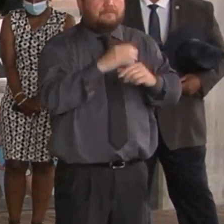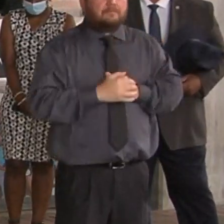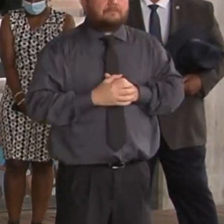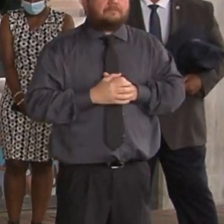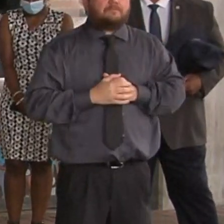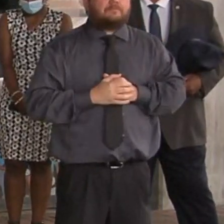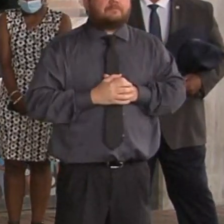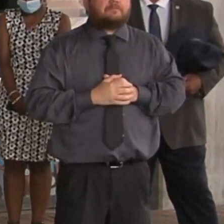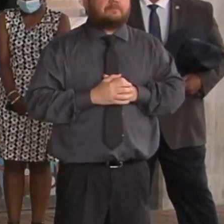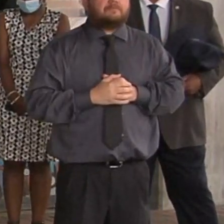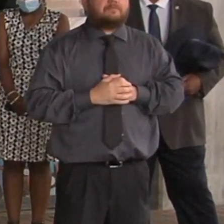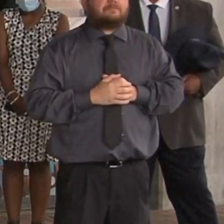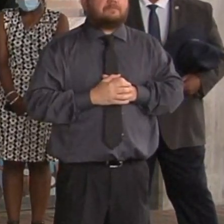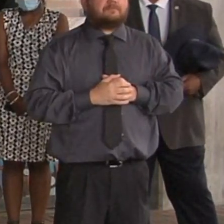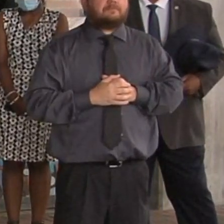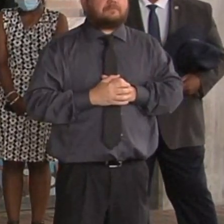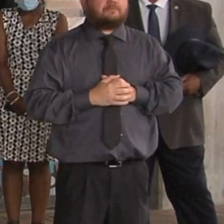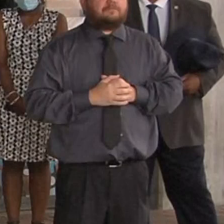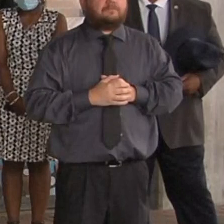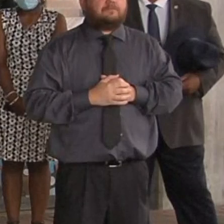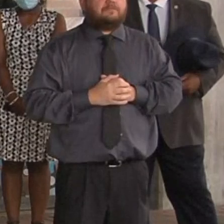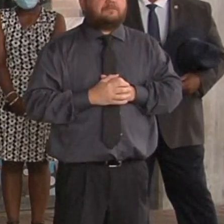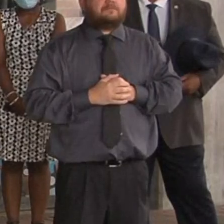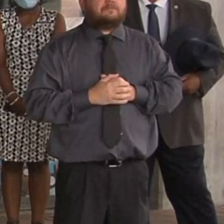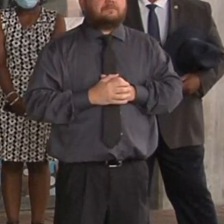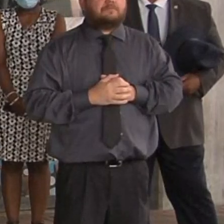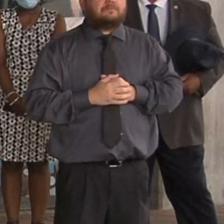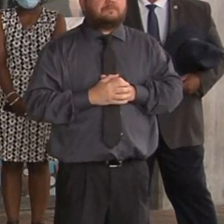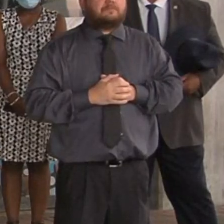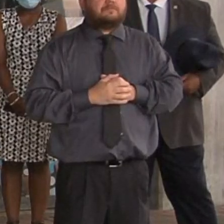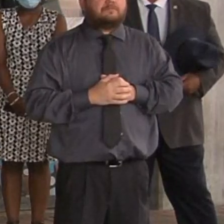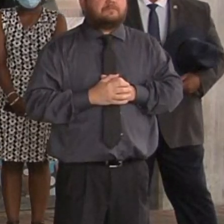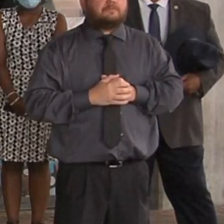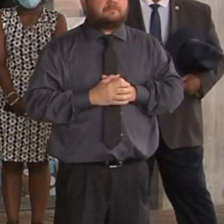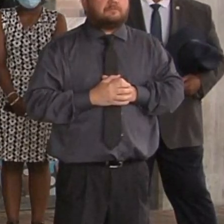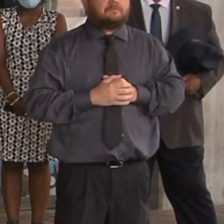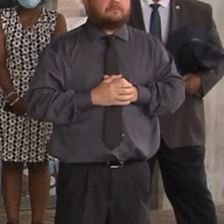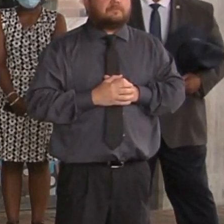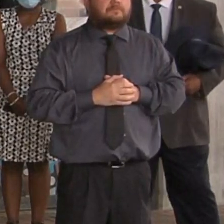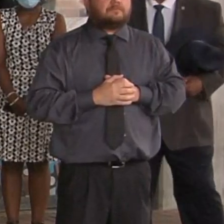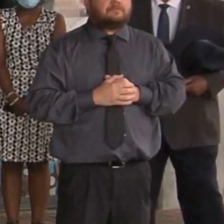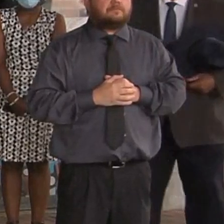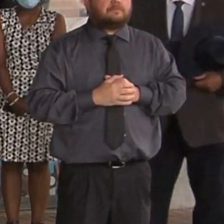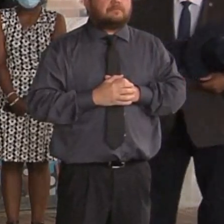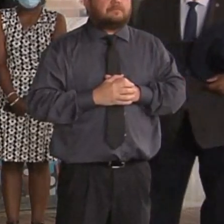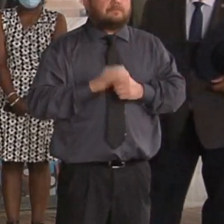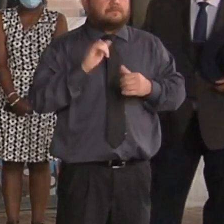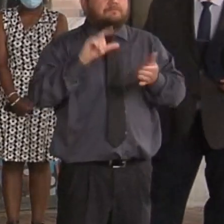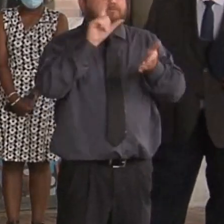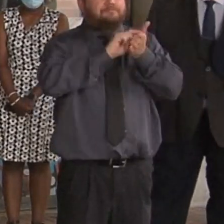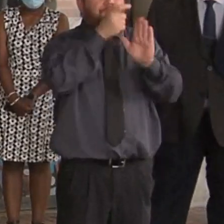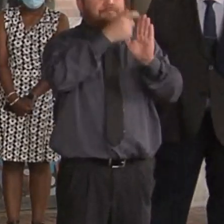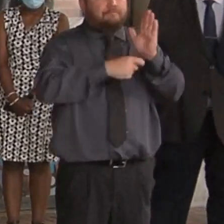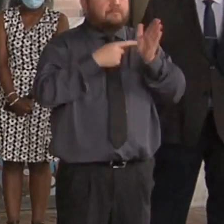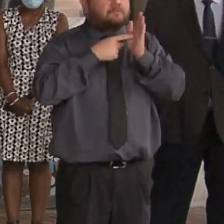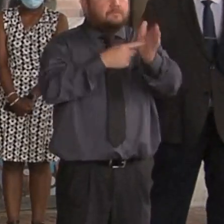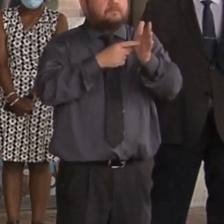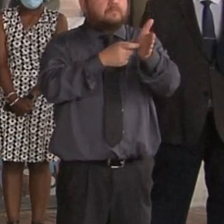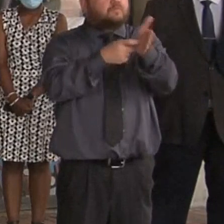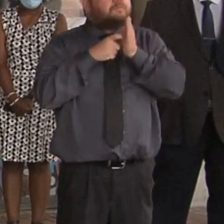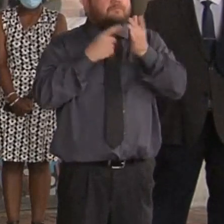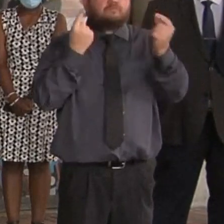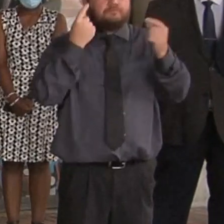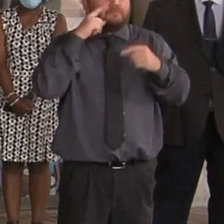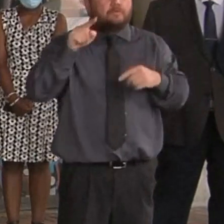and when that report came out, 21st Century Police report came out, if you look in the archives, I believe there's 5 cities referenced as far